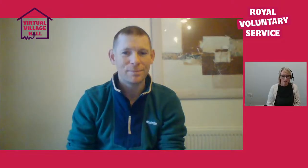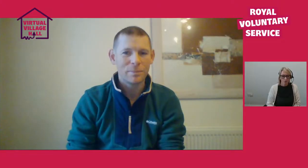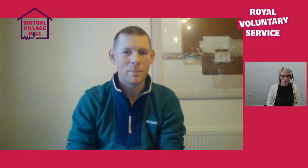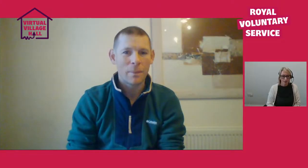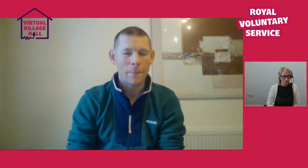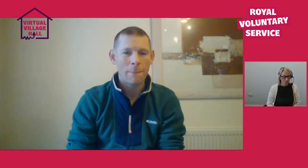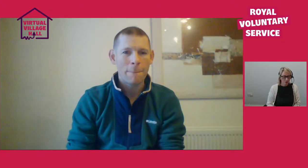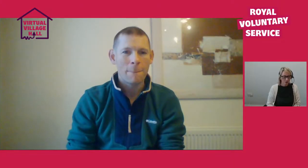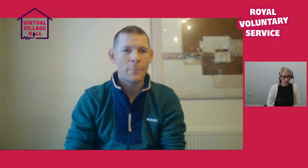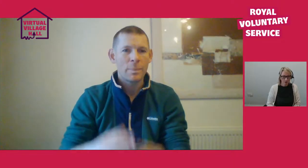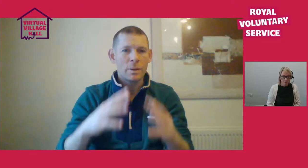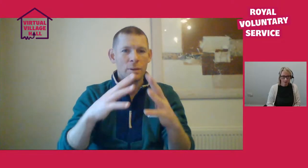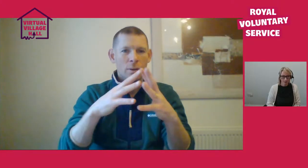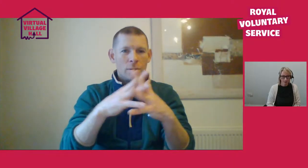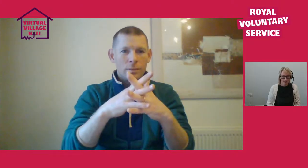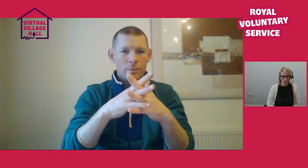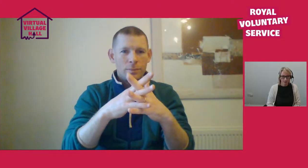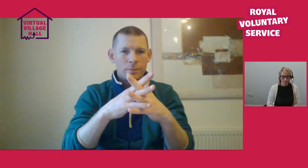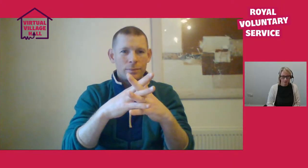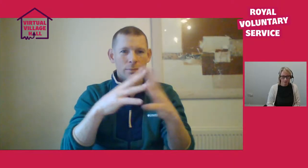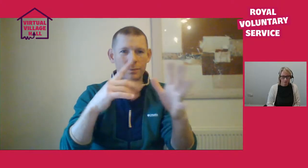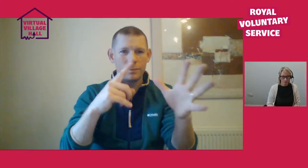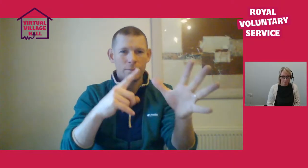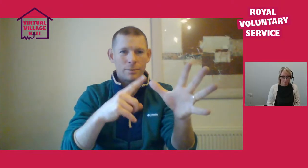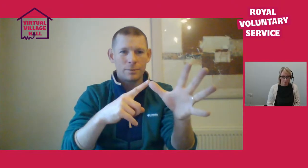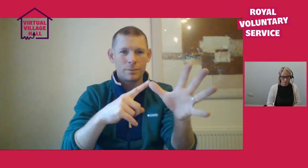And I will repeat number 2.